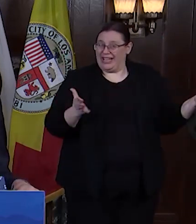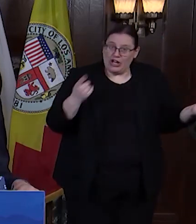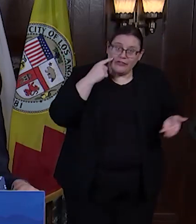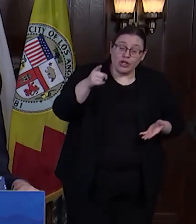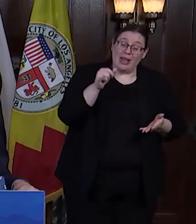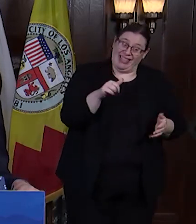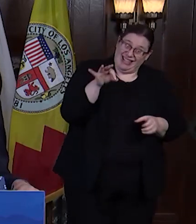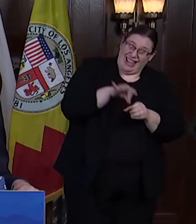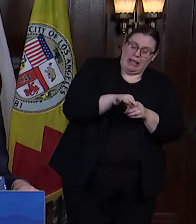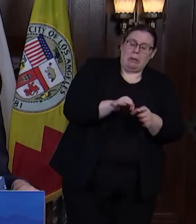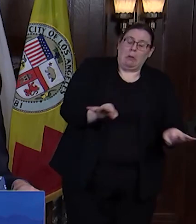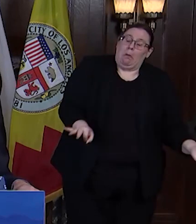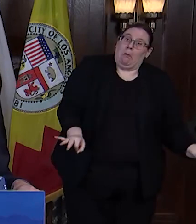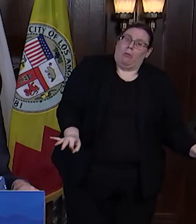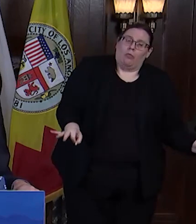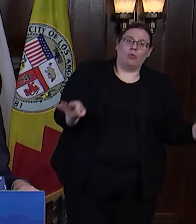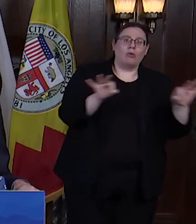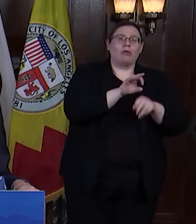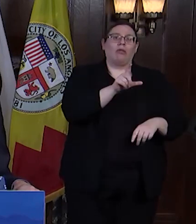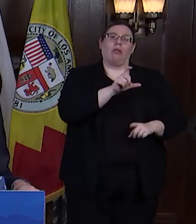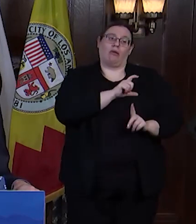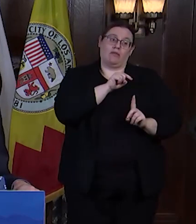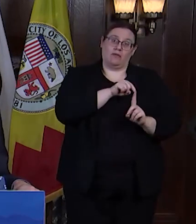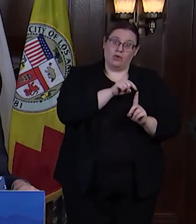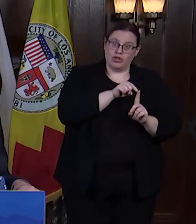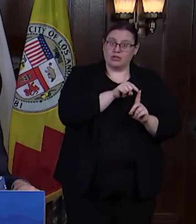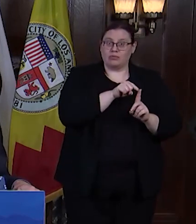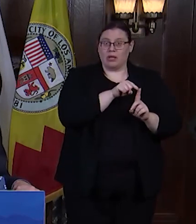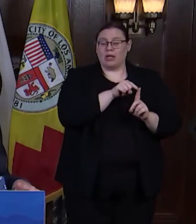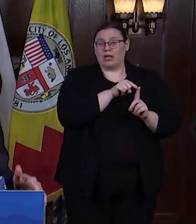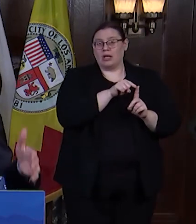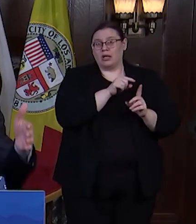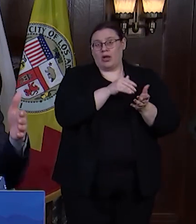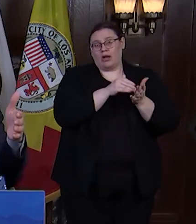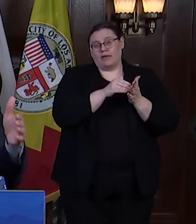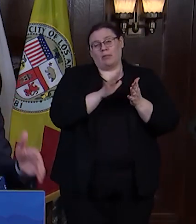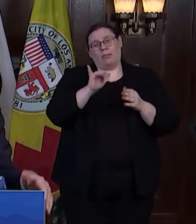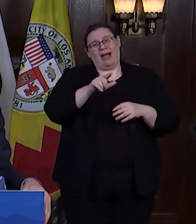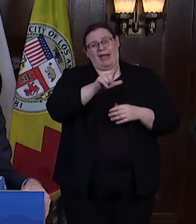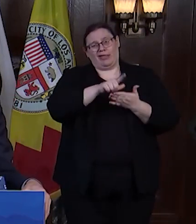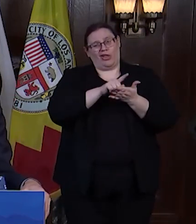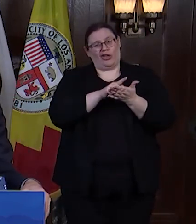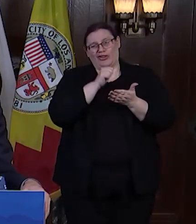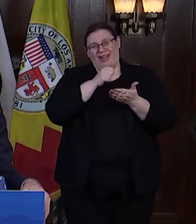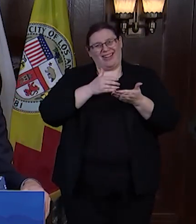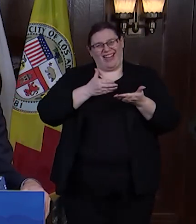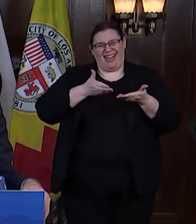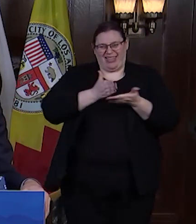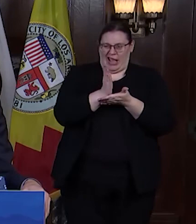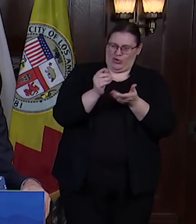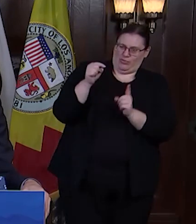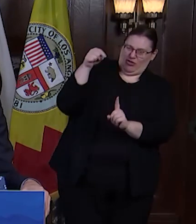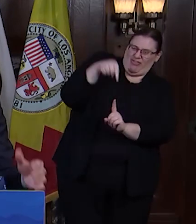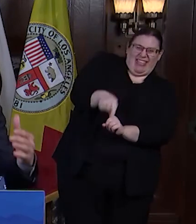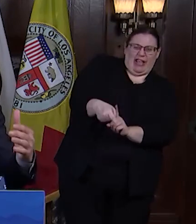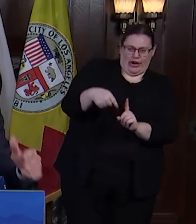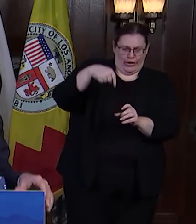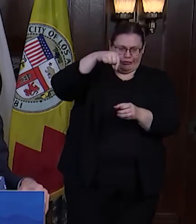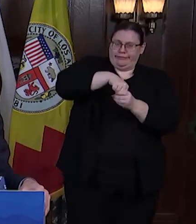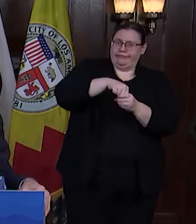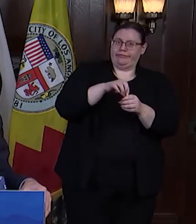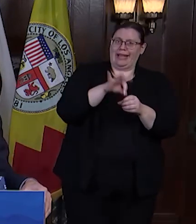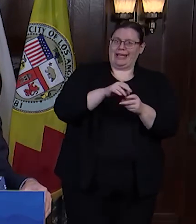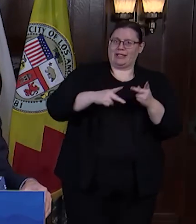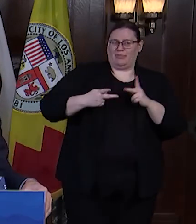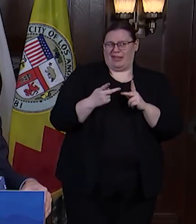election. Law enforcement isn't, and oftentimes by law, allowed to be right at an election site because that shouldn't be the image,